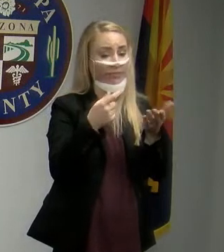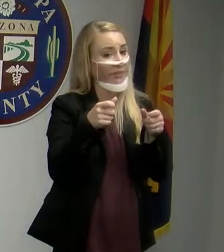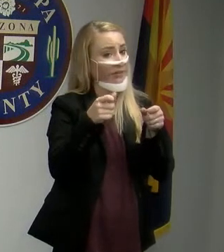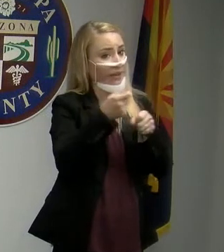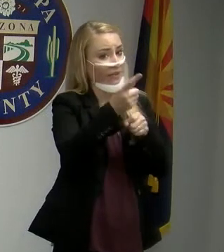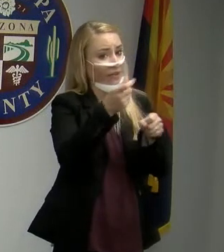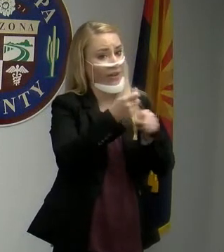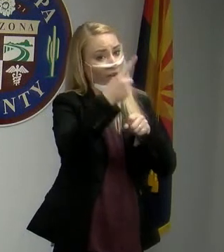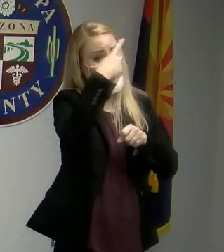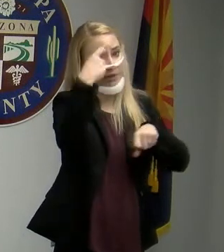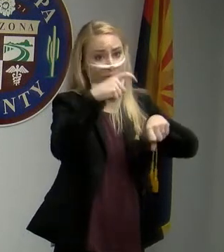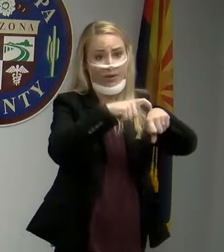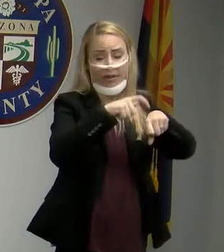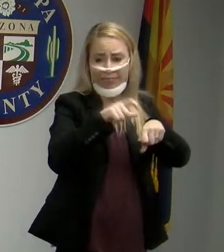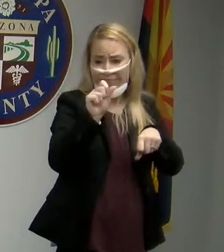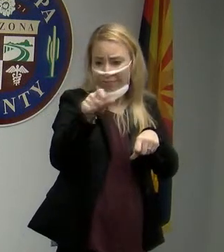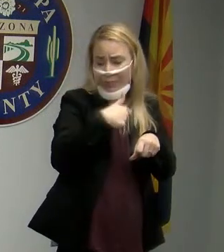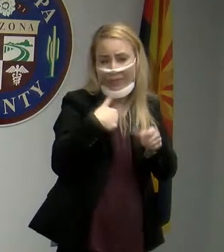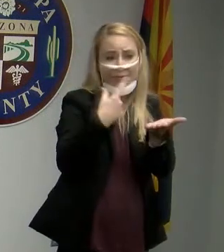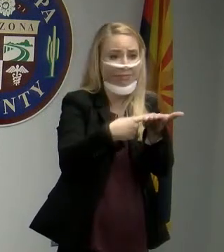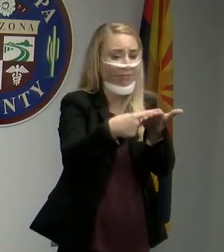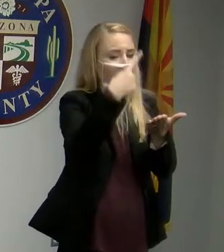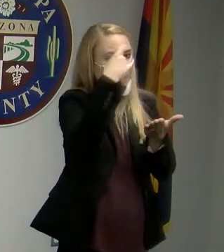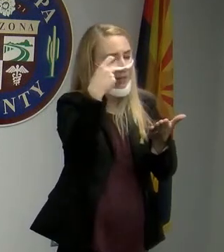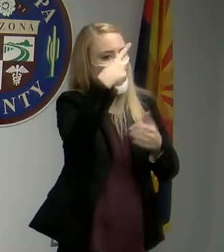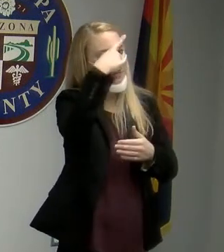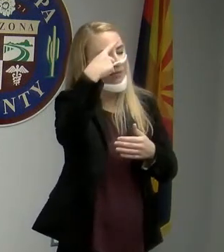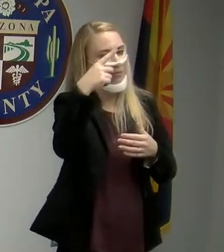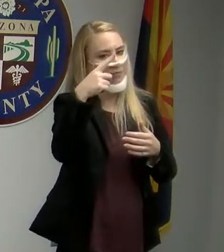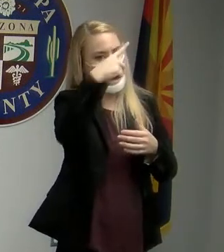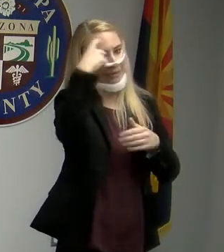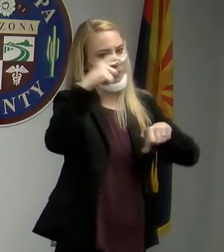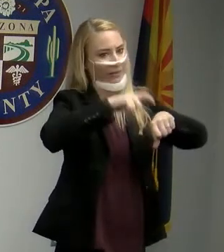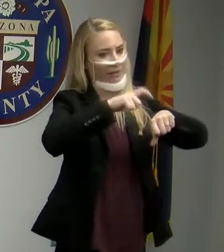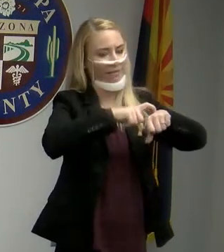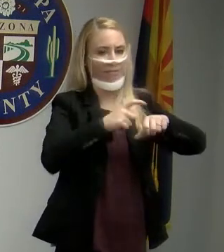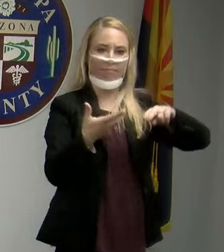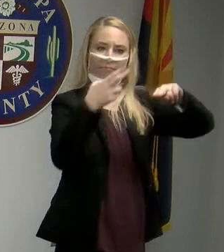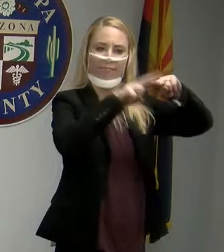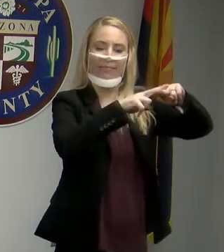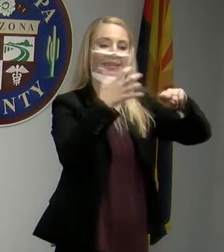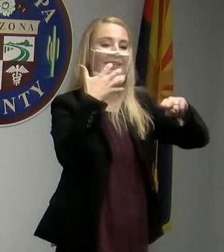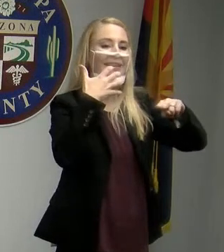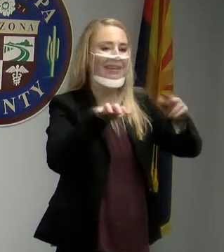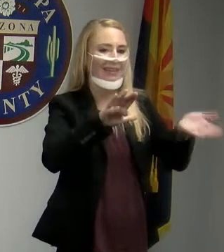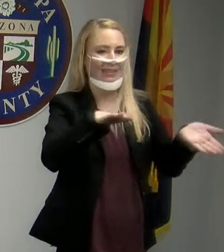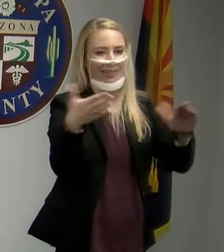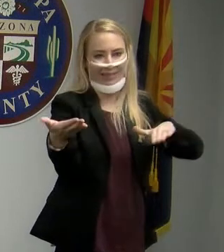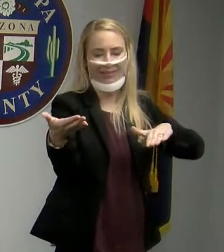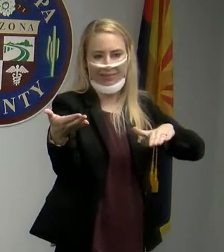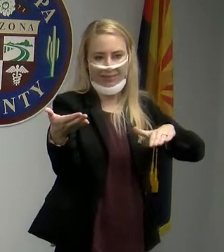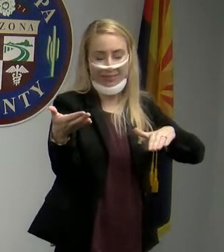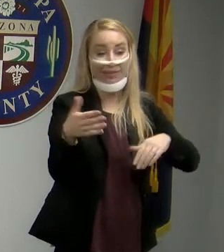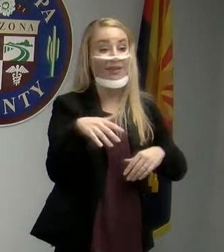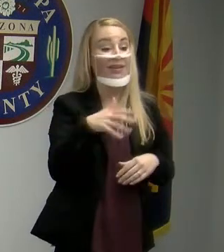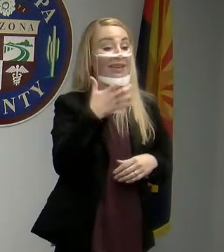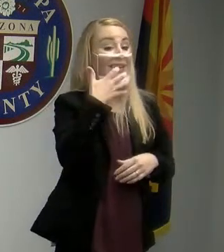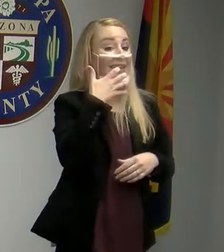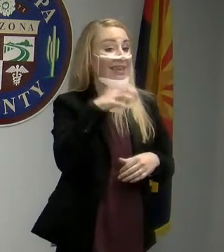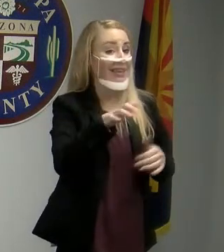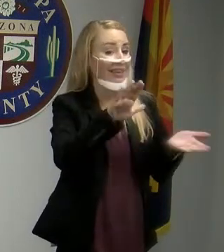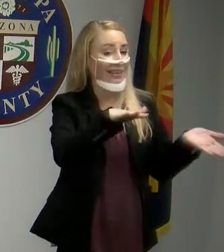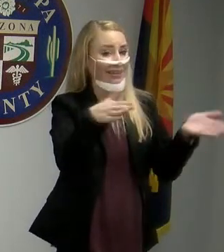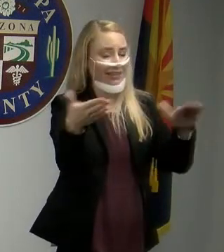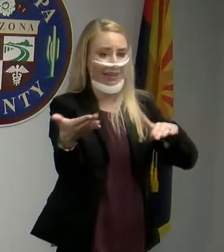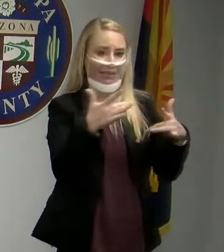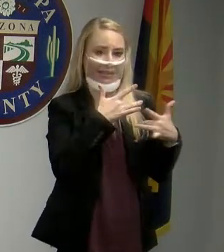every year because we do see more heat-related deaths every single summer, and those deaths are usually. A lot